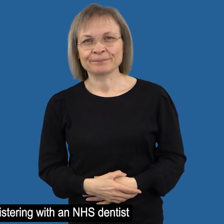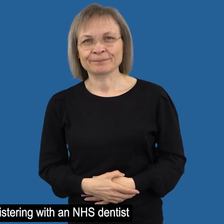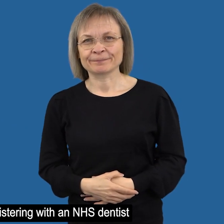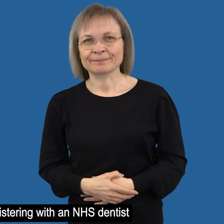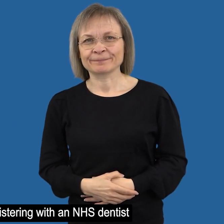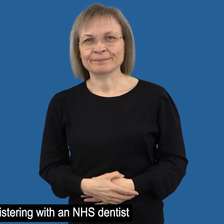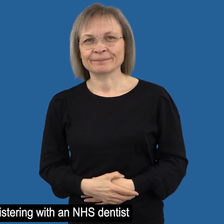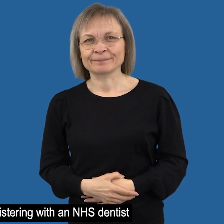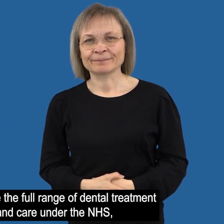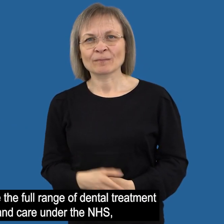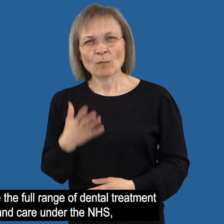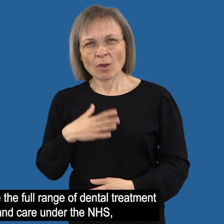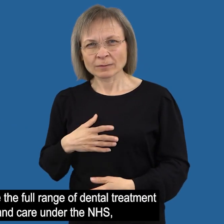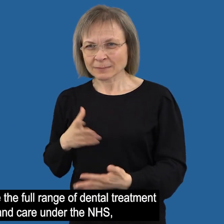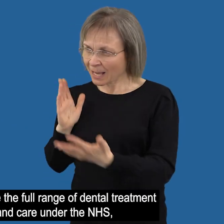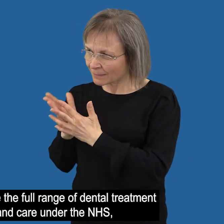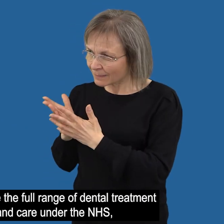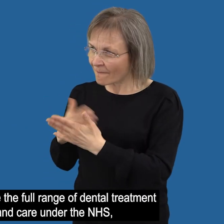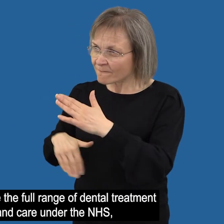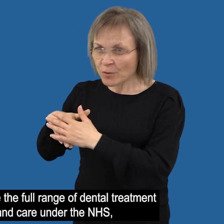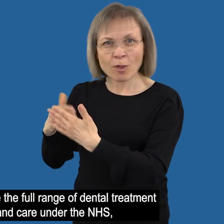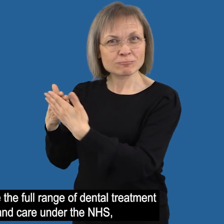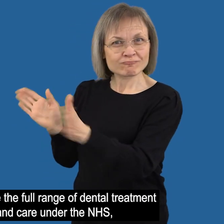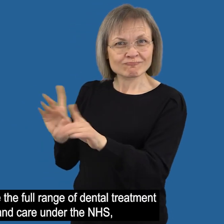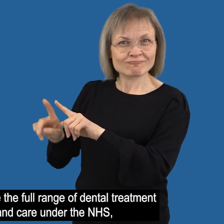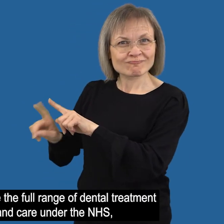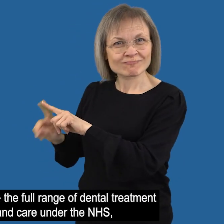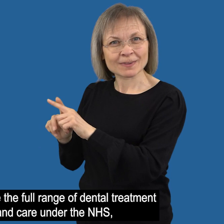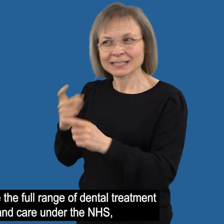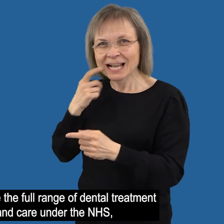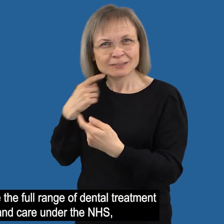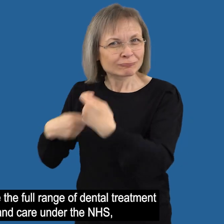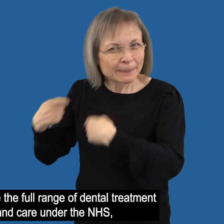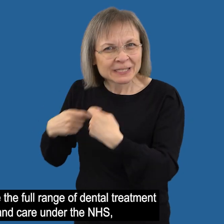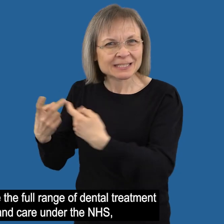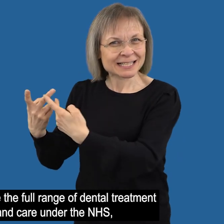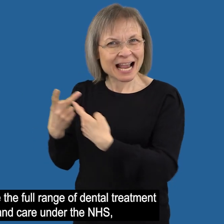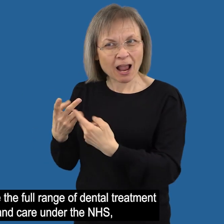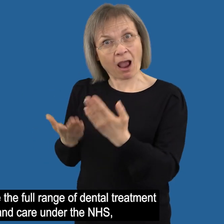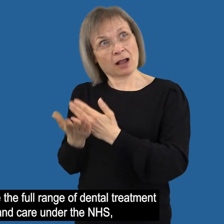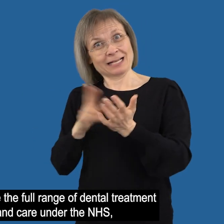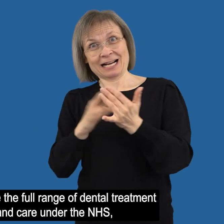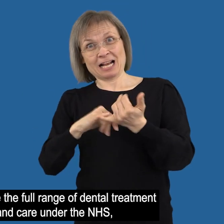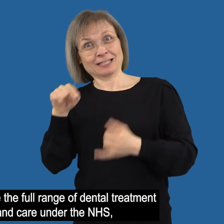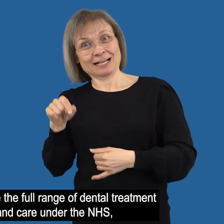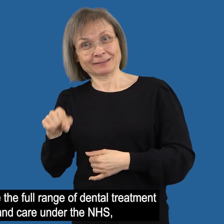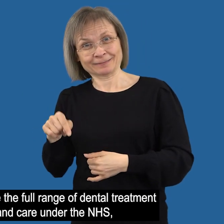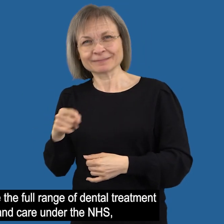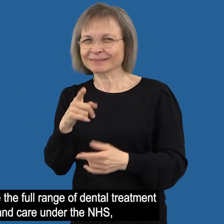Registering with an NHS dentist. To receive the full range of dental treatments and care under the NHS, you must be registered